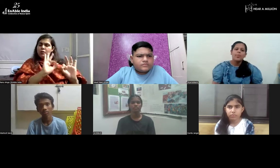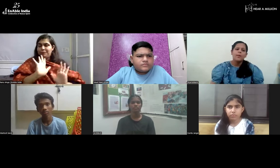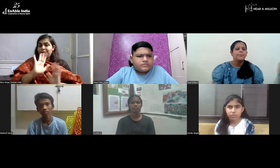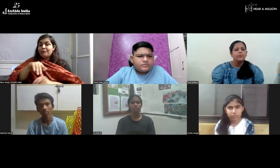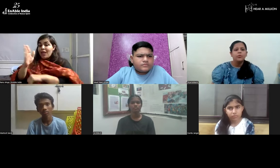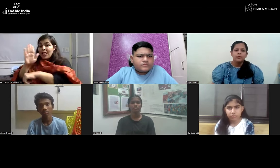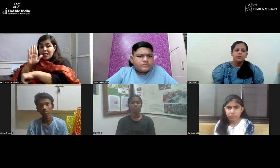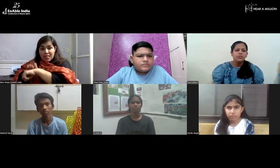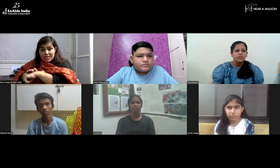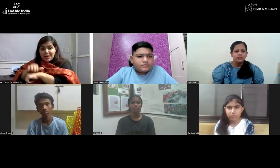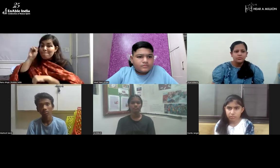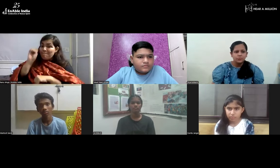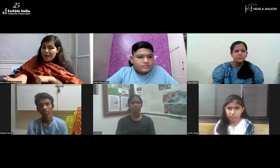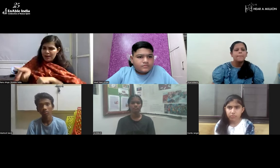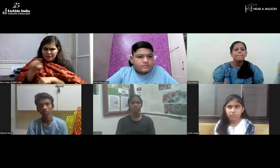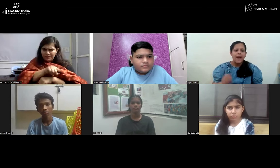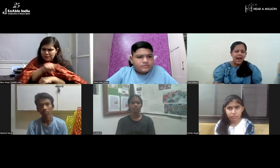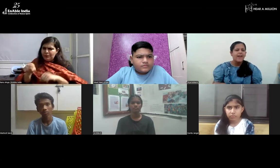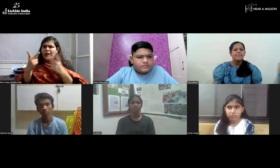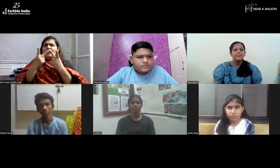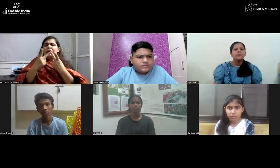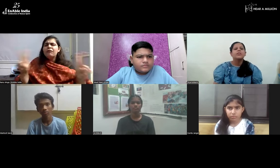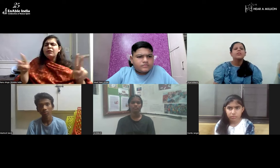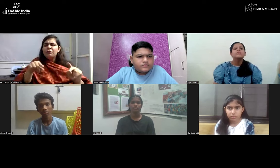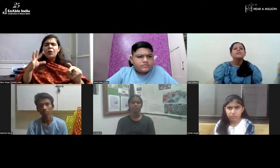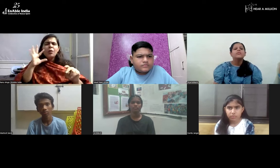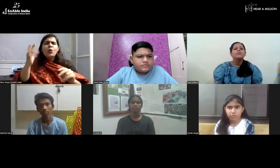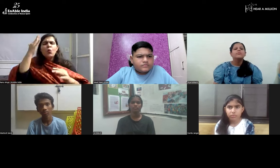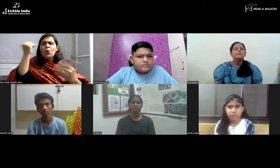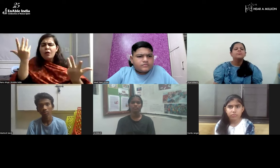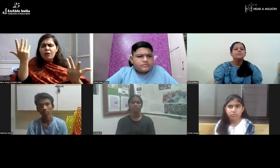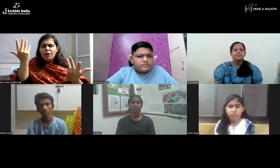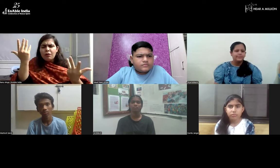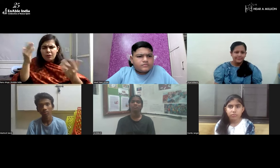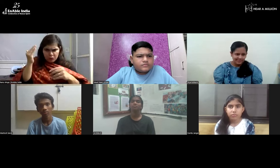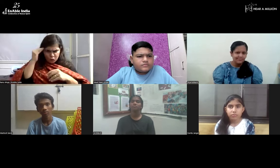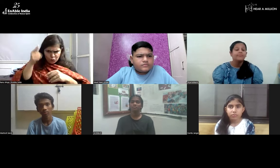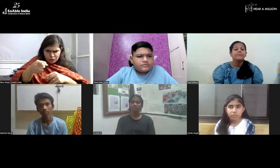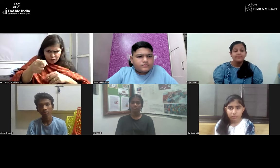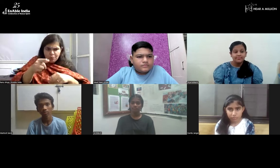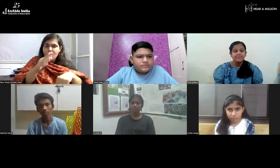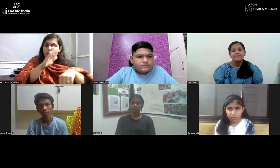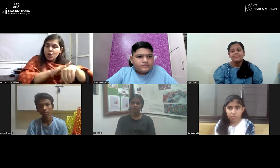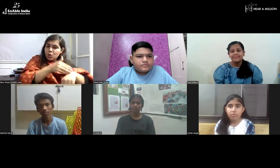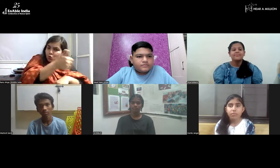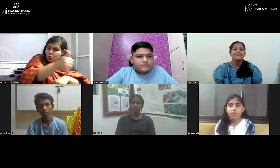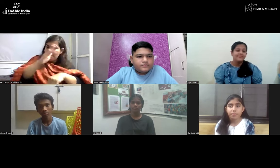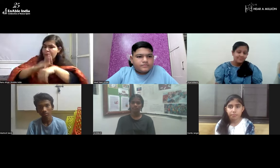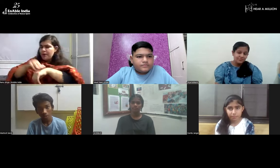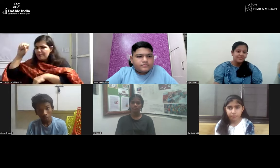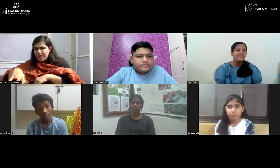happy? What makes the Y- kids happy? Yes, so adults are always focused on their mobile